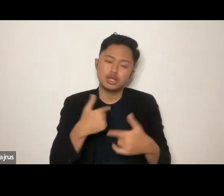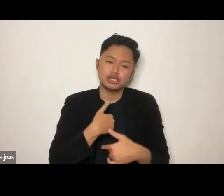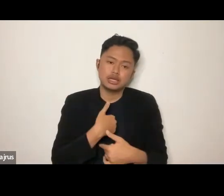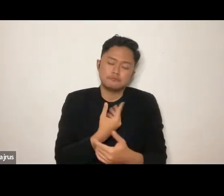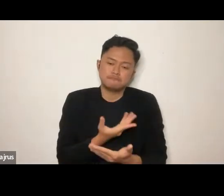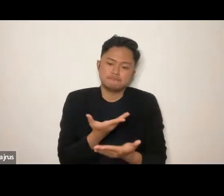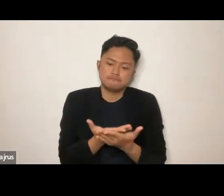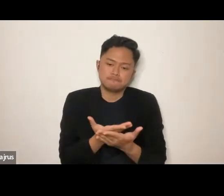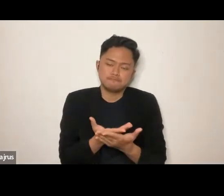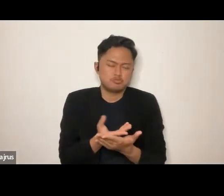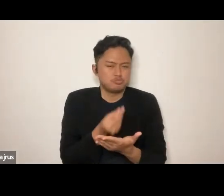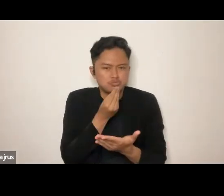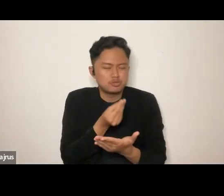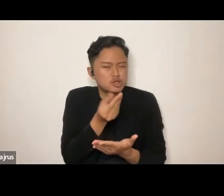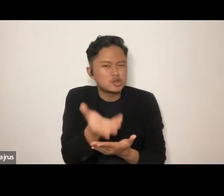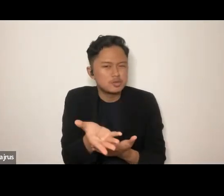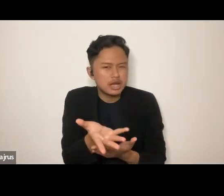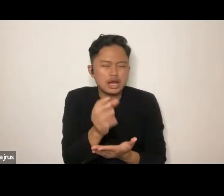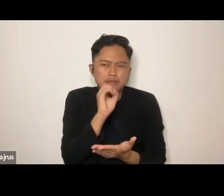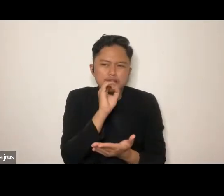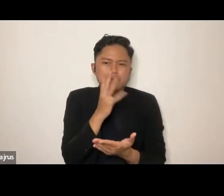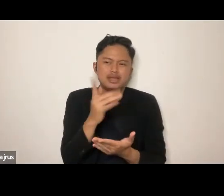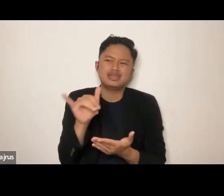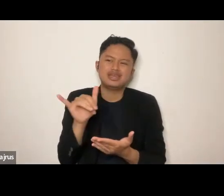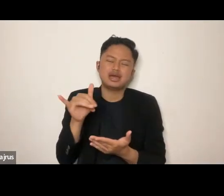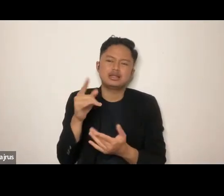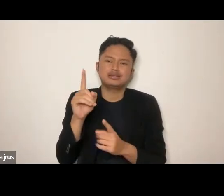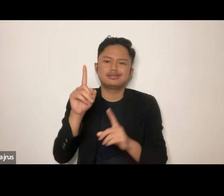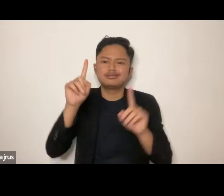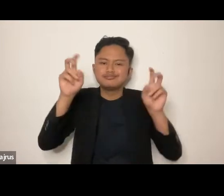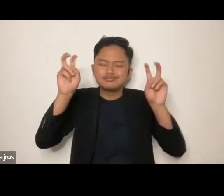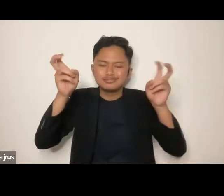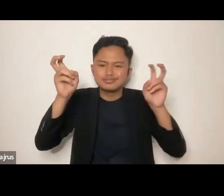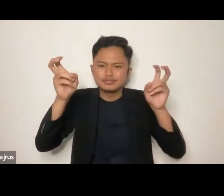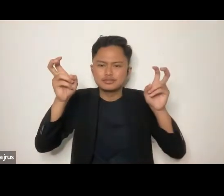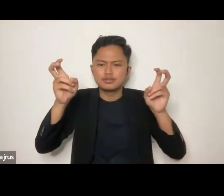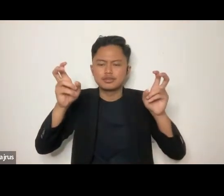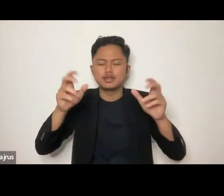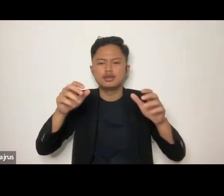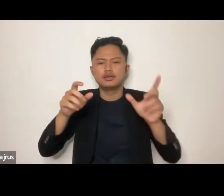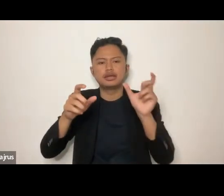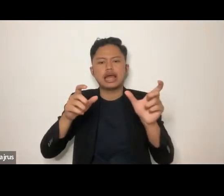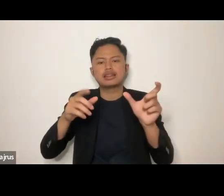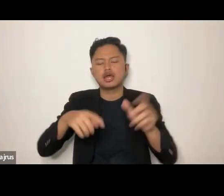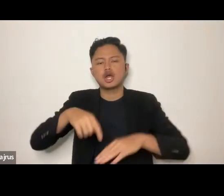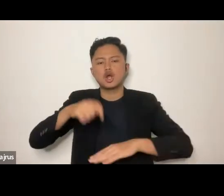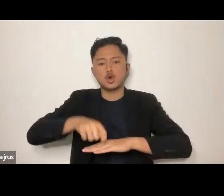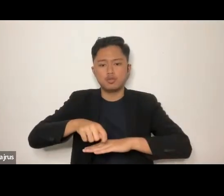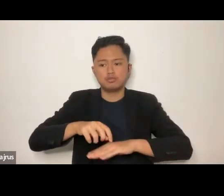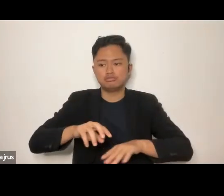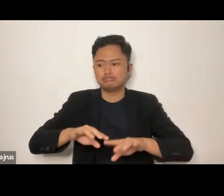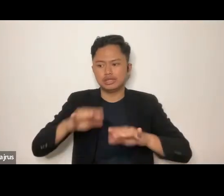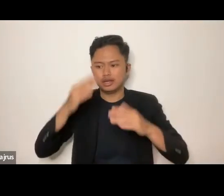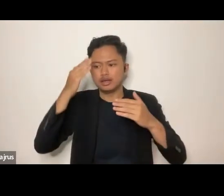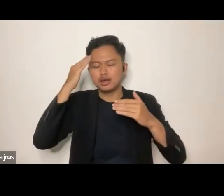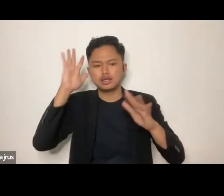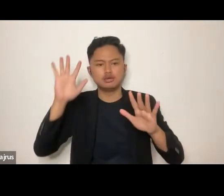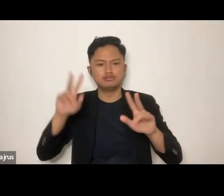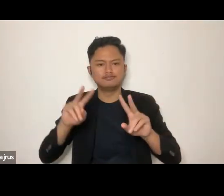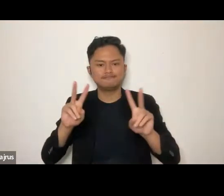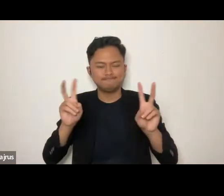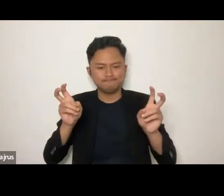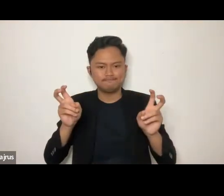important actions, and lawyers, in terms of lawyers on the ground. There are associations on the ground, like the local